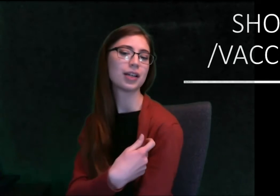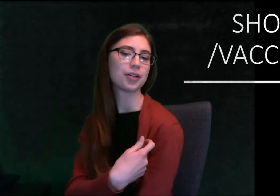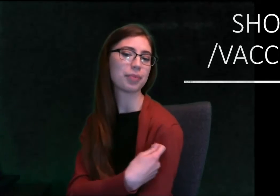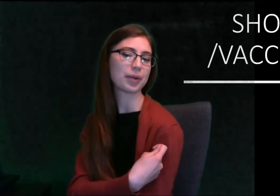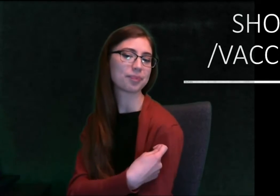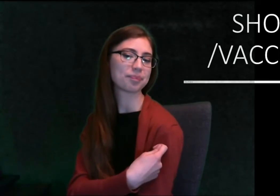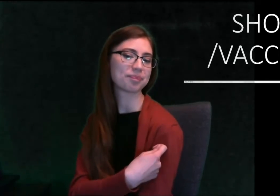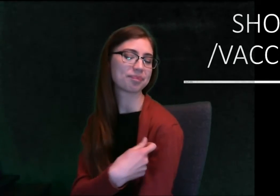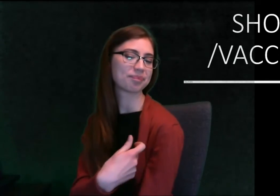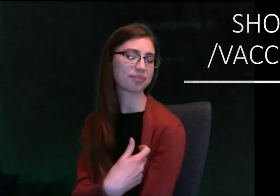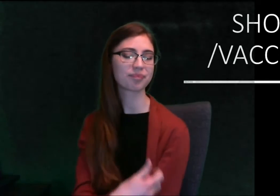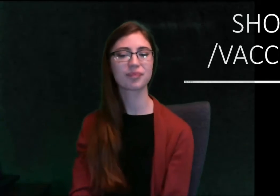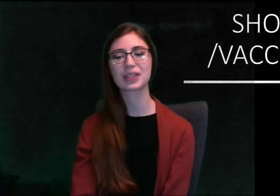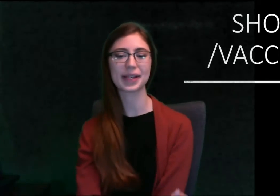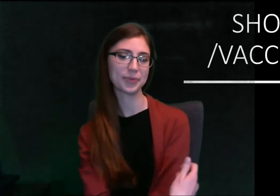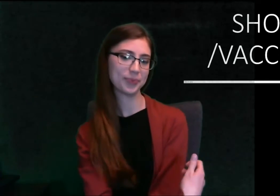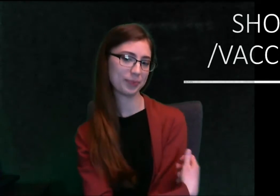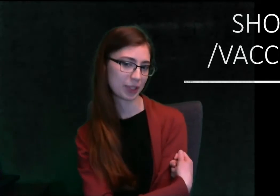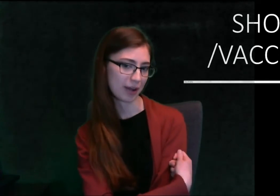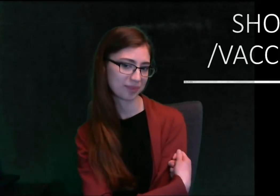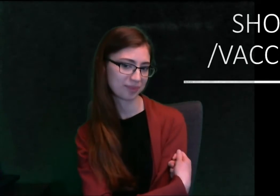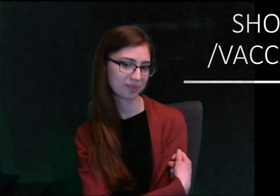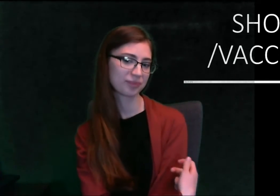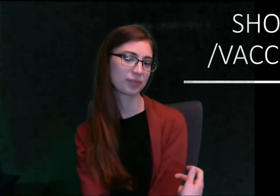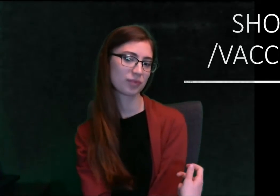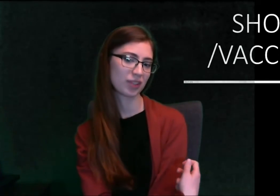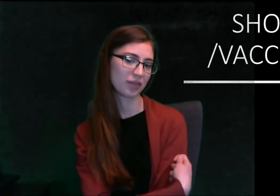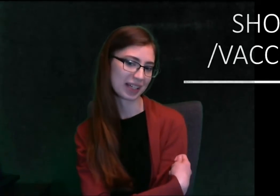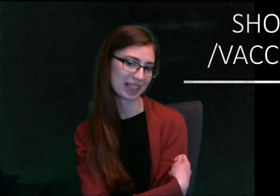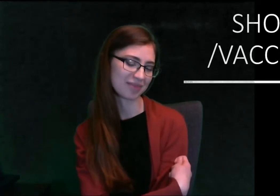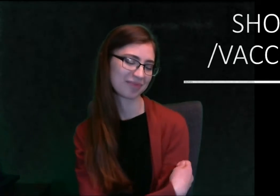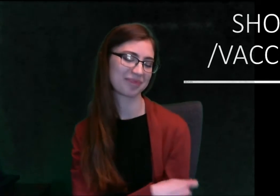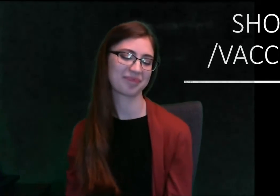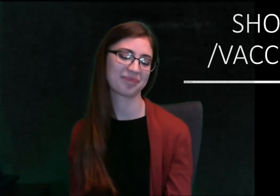But, so, shot or vaccine.